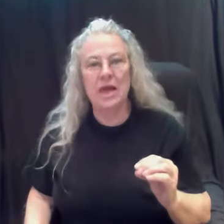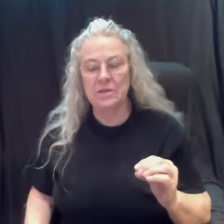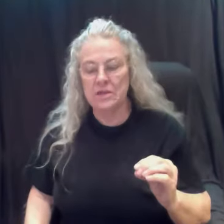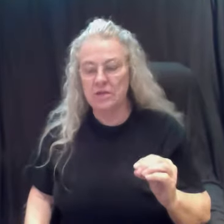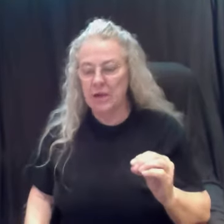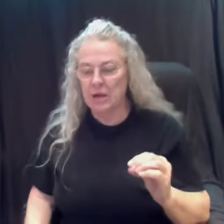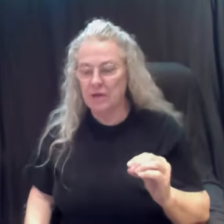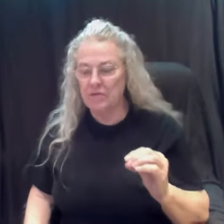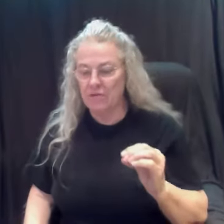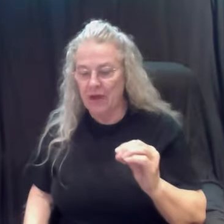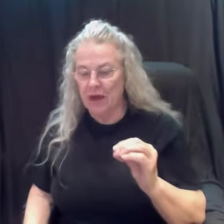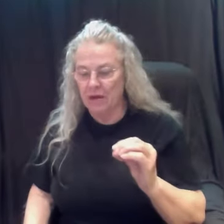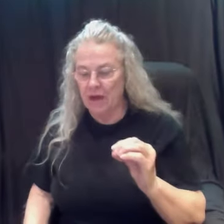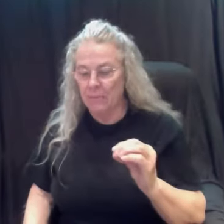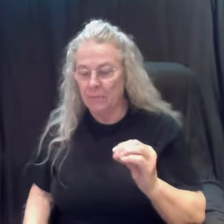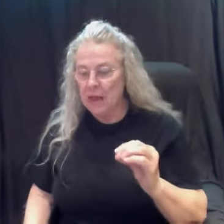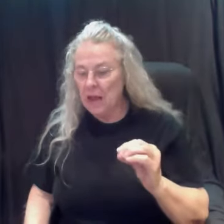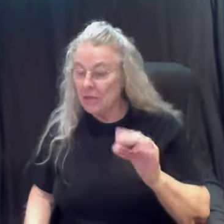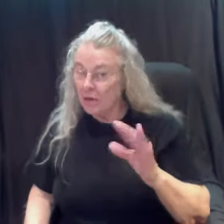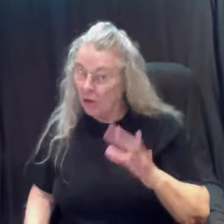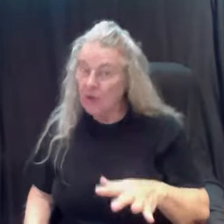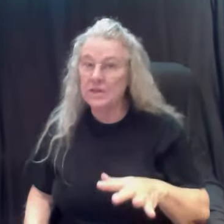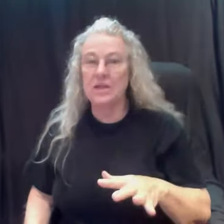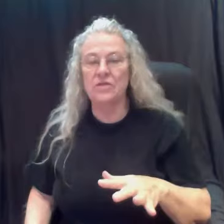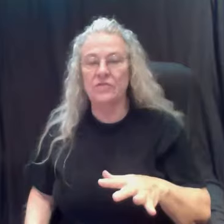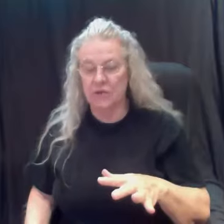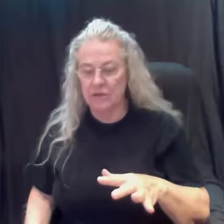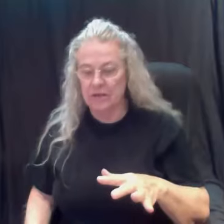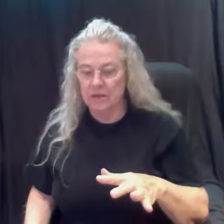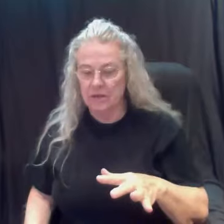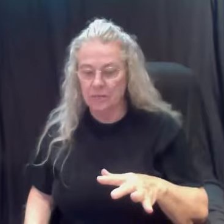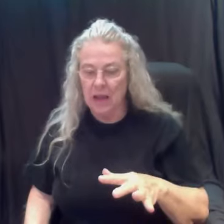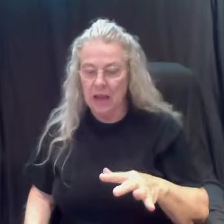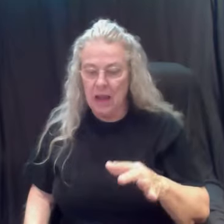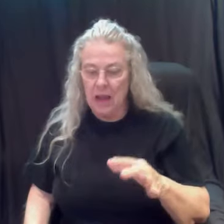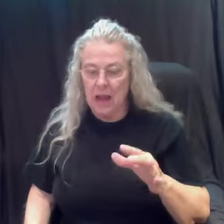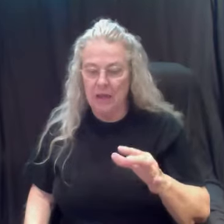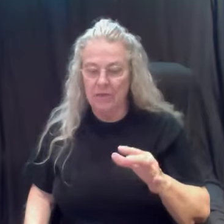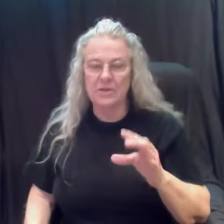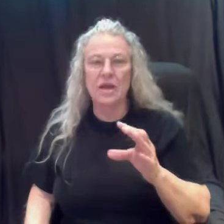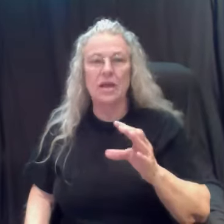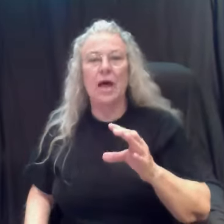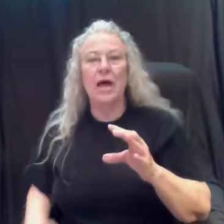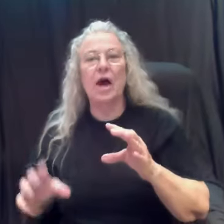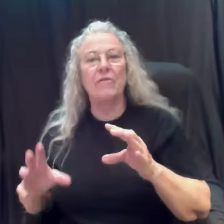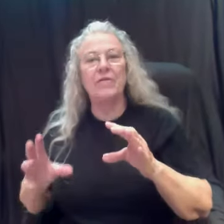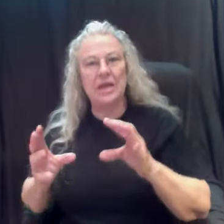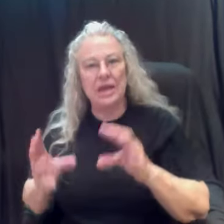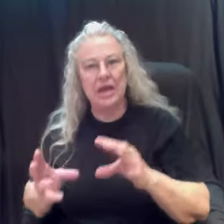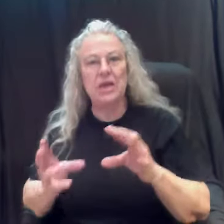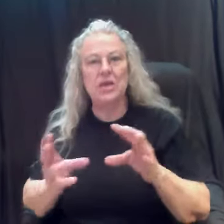advanced because of the fact that there are 6 verses and there's a lot of King